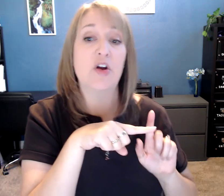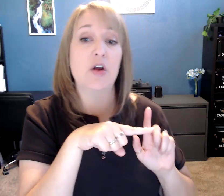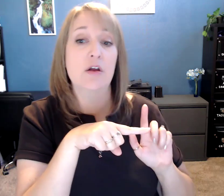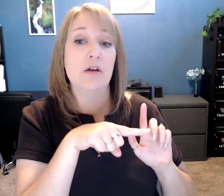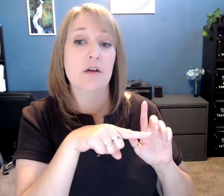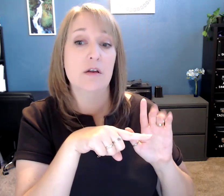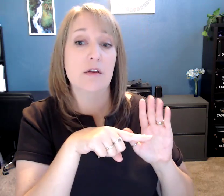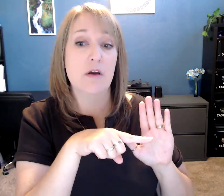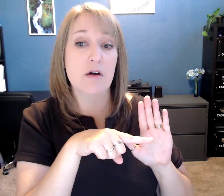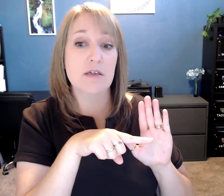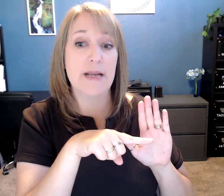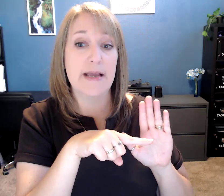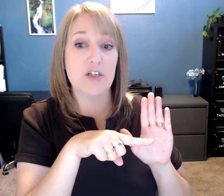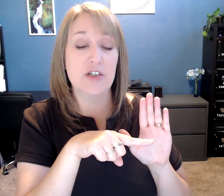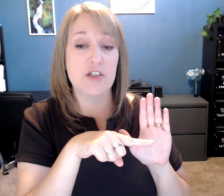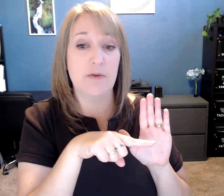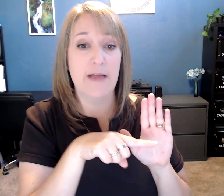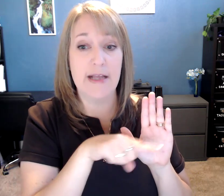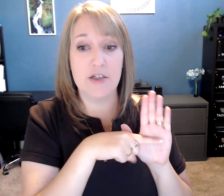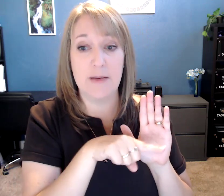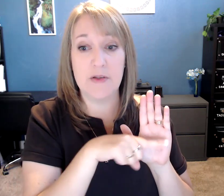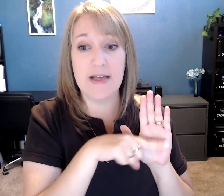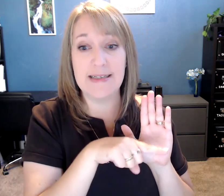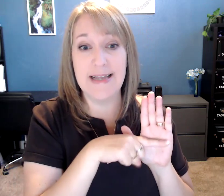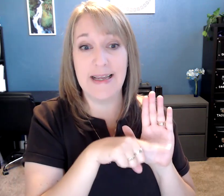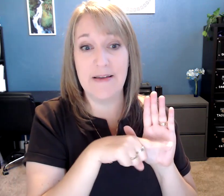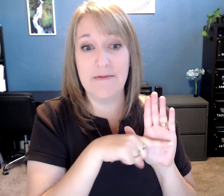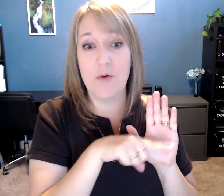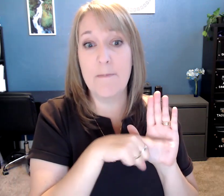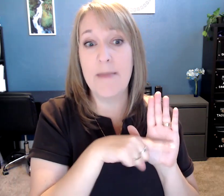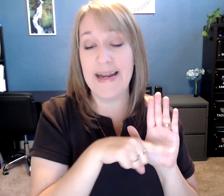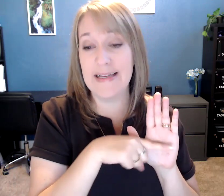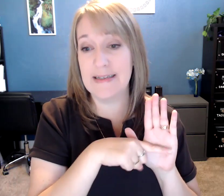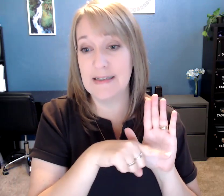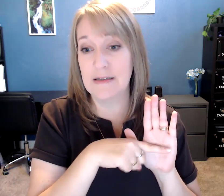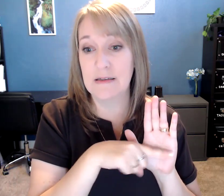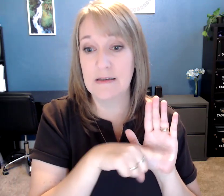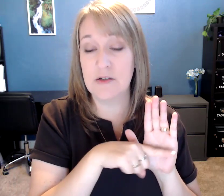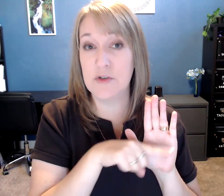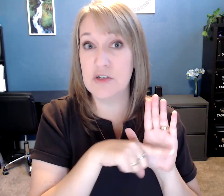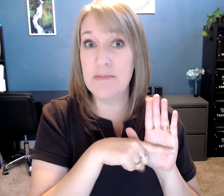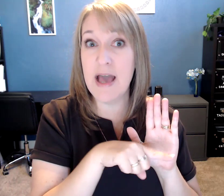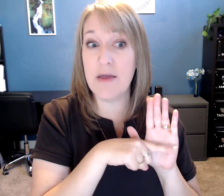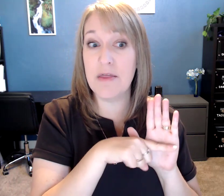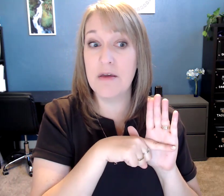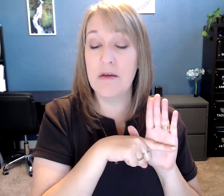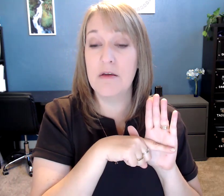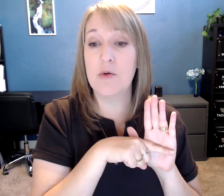your non-dominant hand changes to a flat hand shape. So that's negative or minus. So if you're doing math, you want to